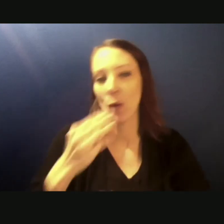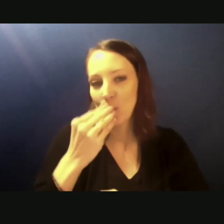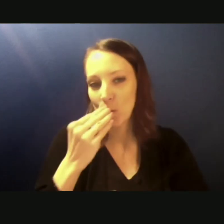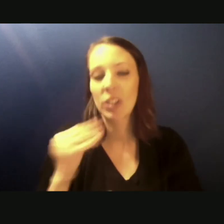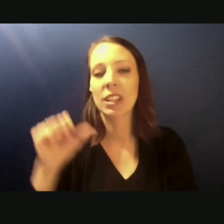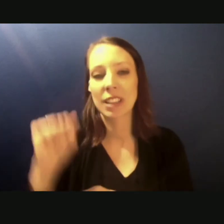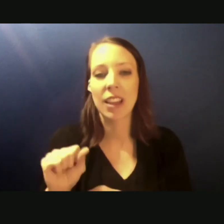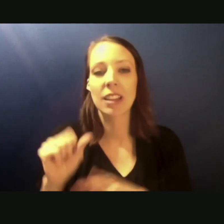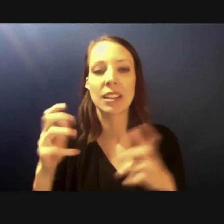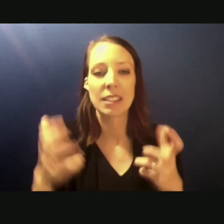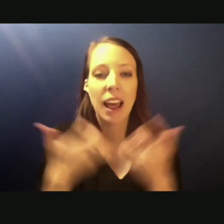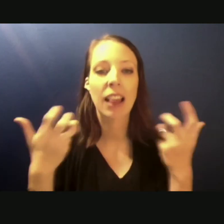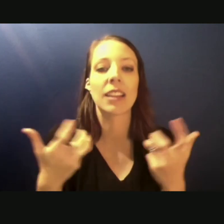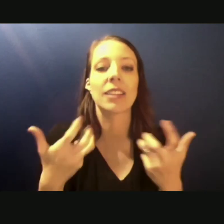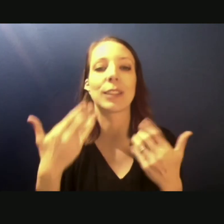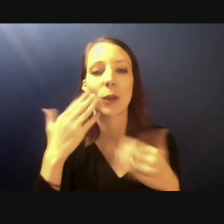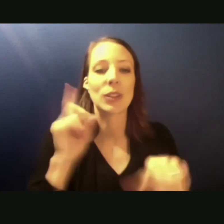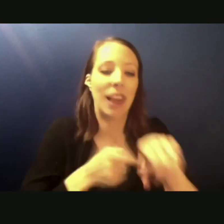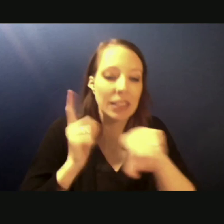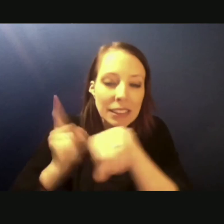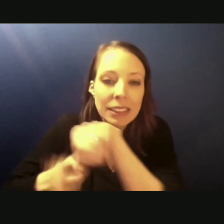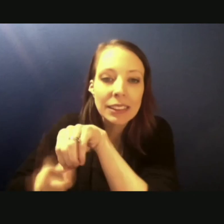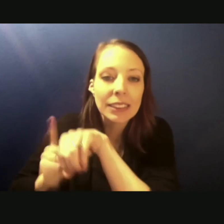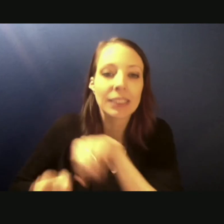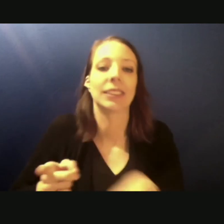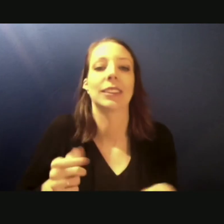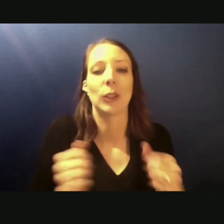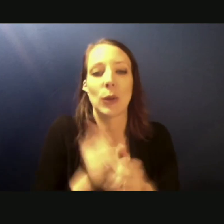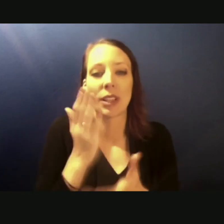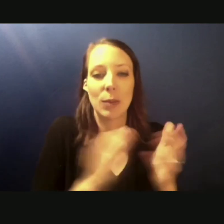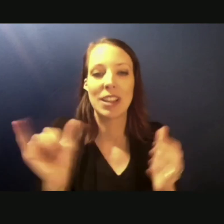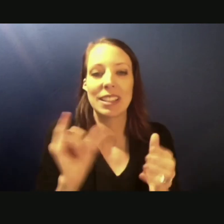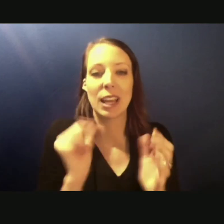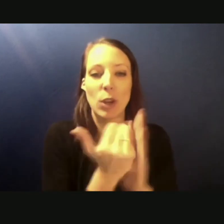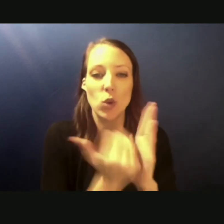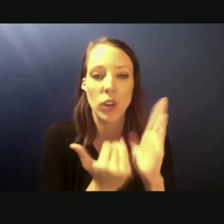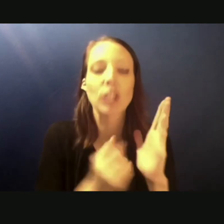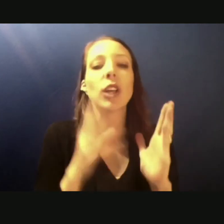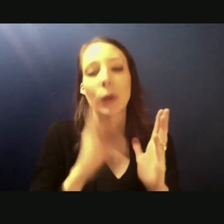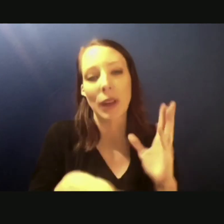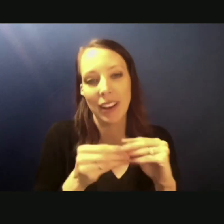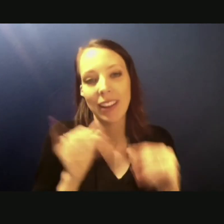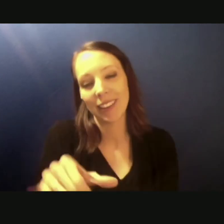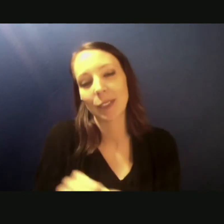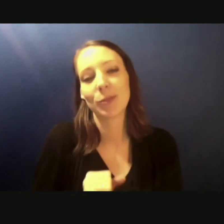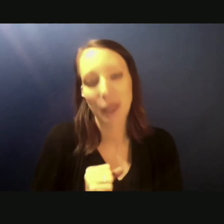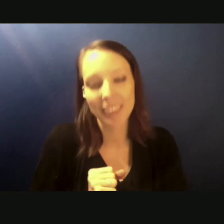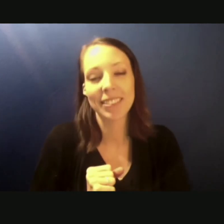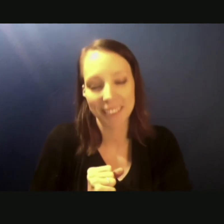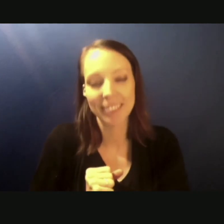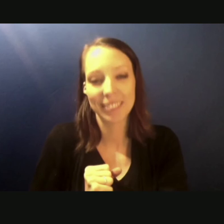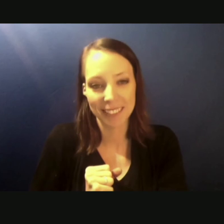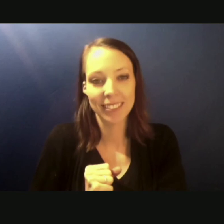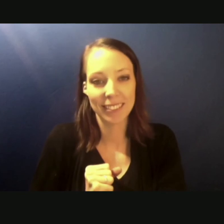solid. It's more solid, like something sliced, but it's still made with like some of the same ingredients. I'm just kind of loosening up a little bit, right?